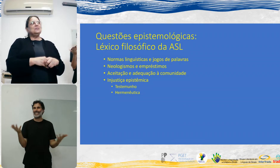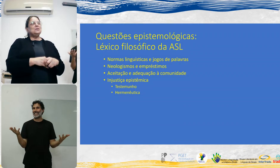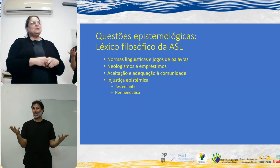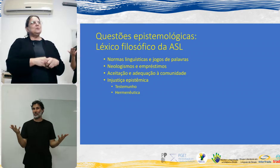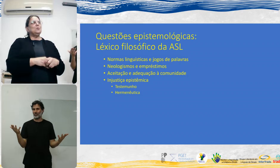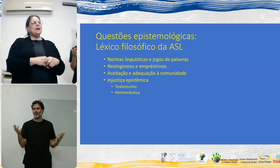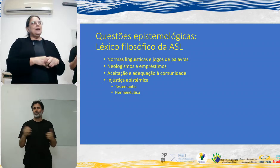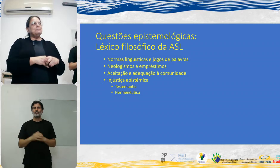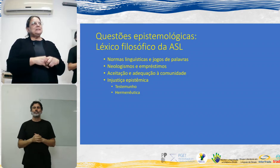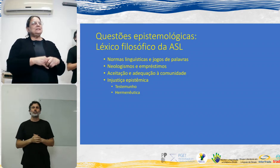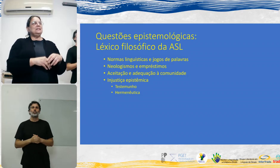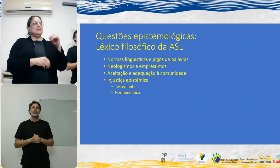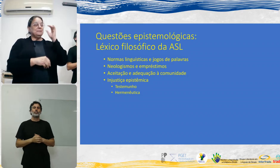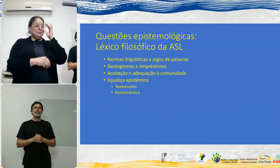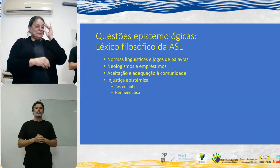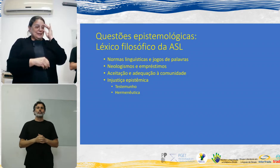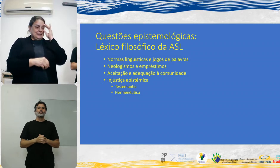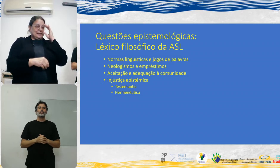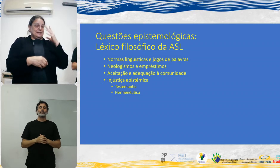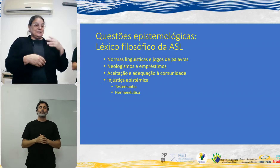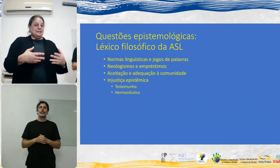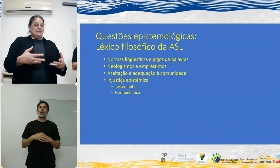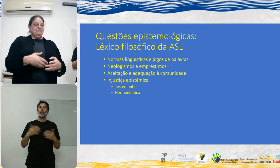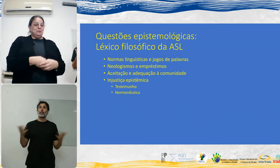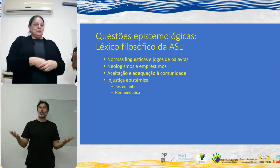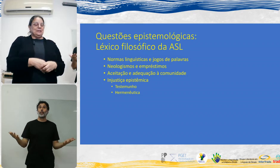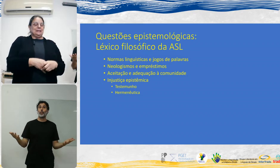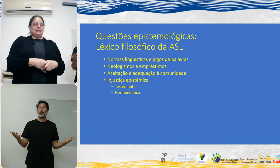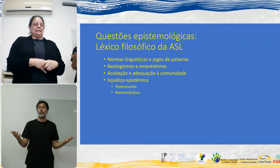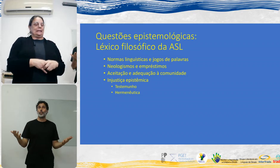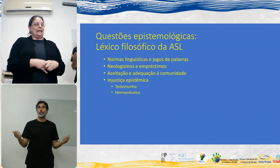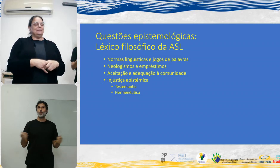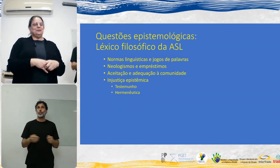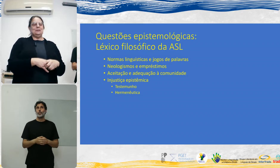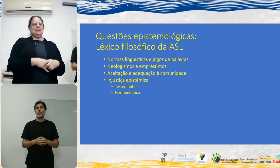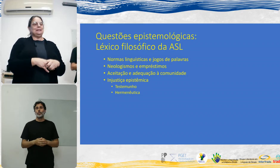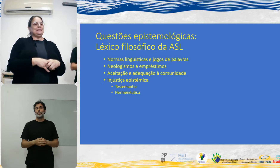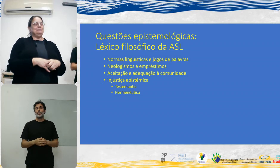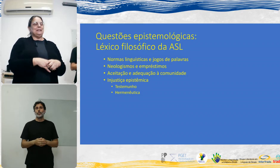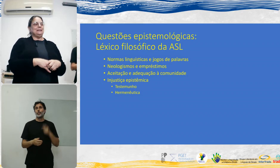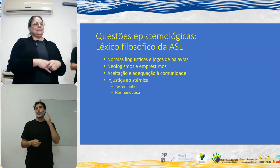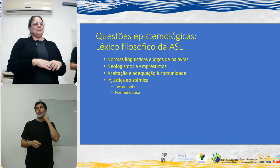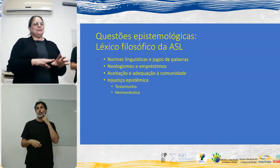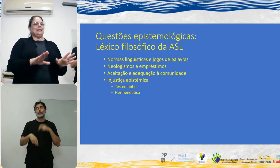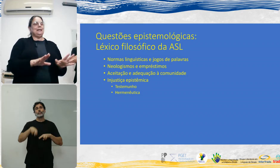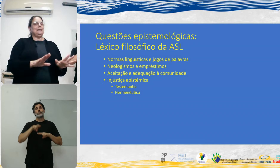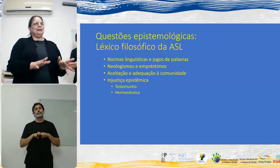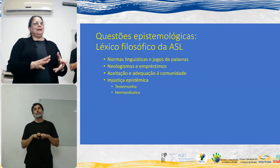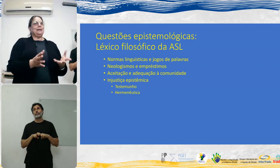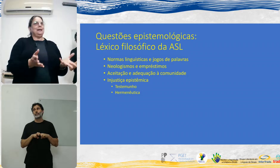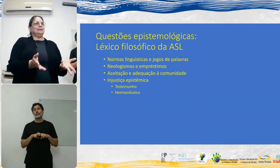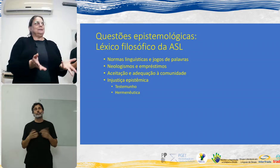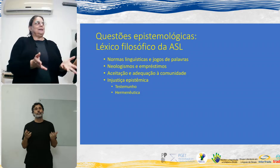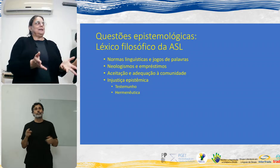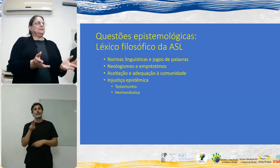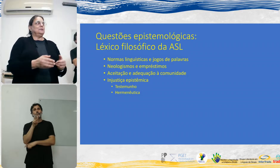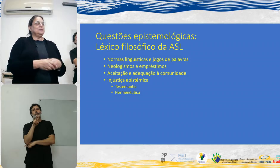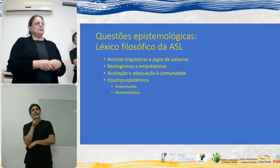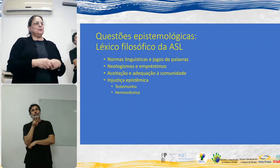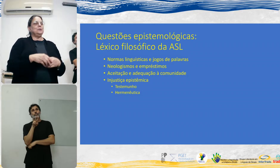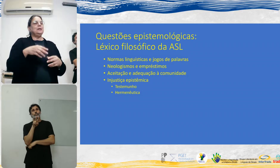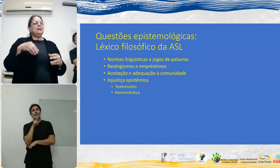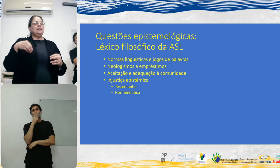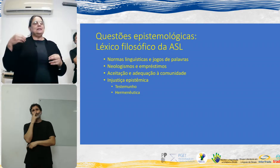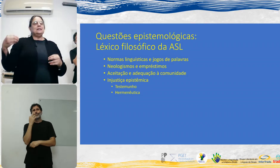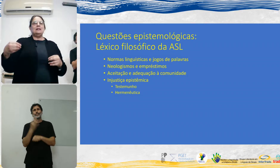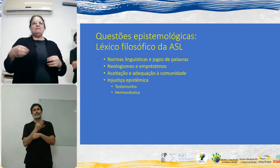And so what happens here is the deaf person after like 10 minutes goes, I can't do this.